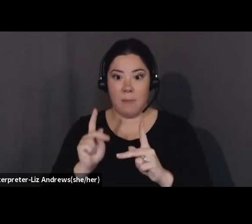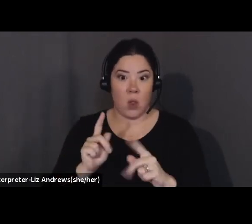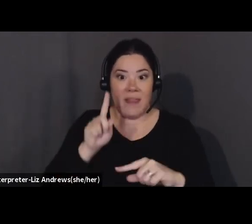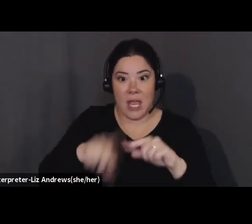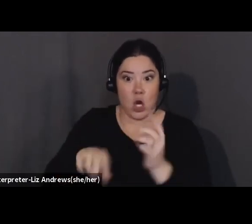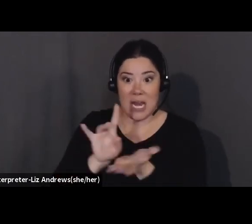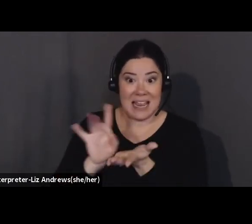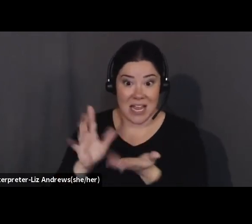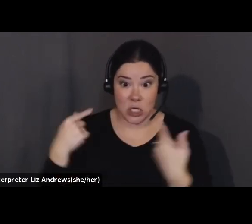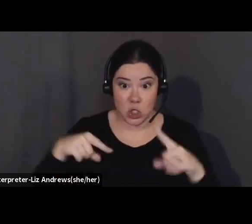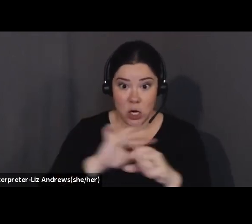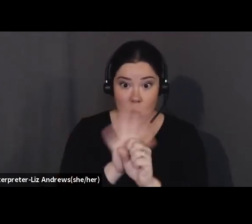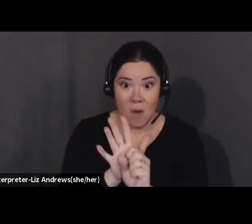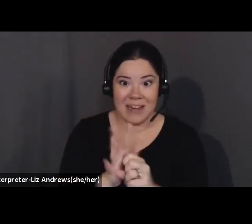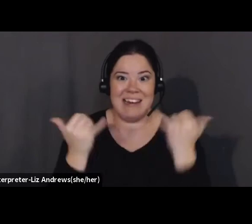please.